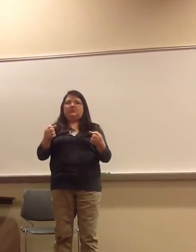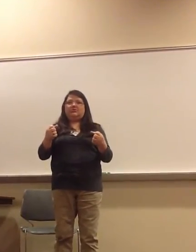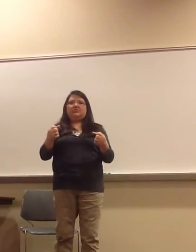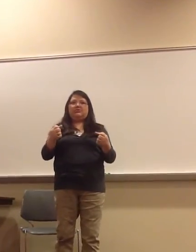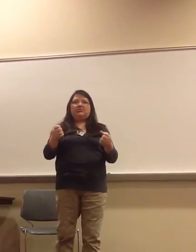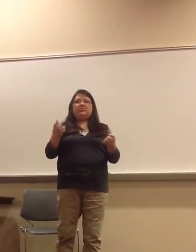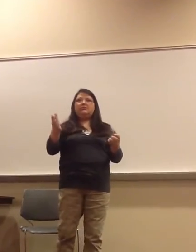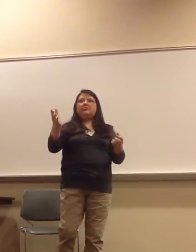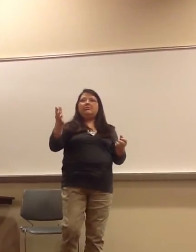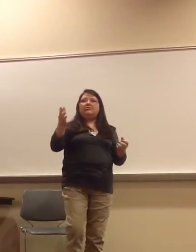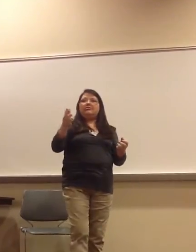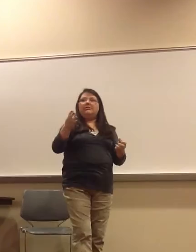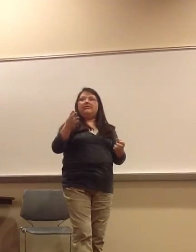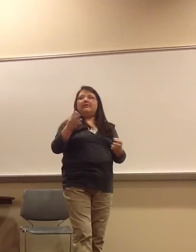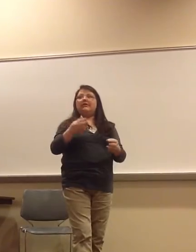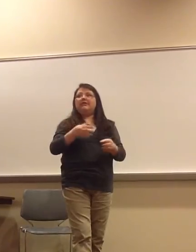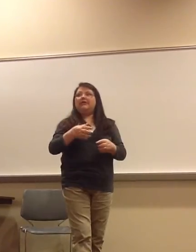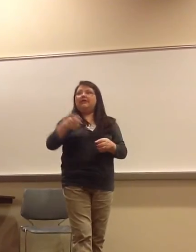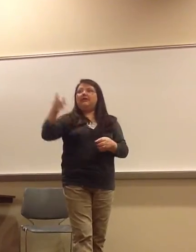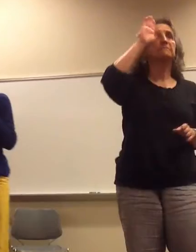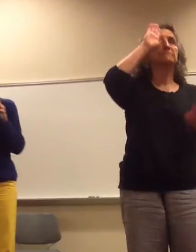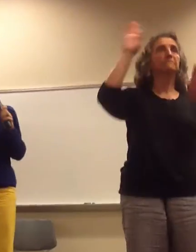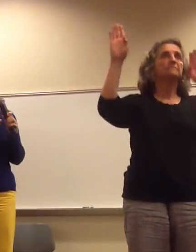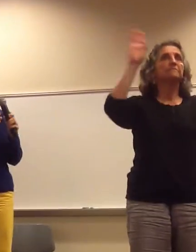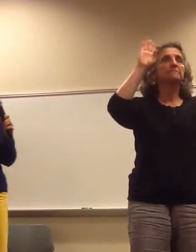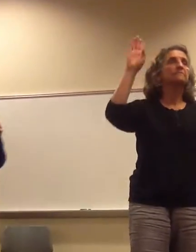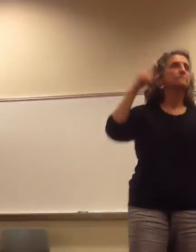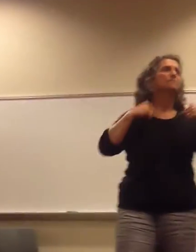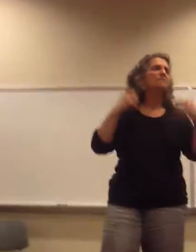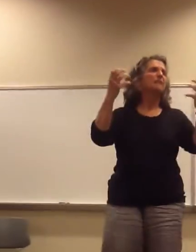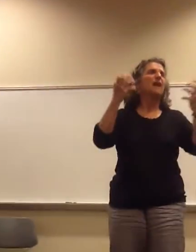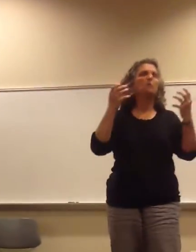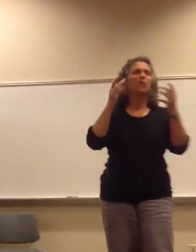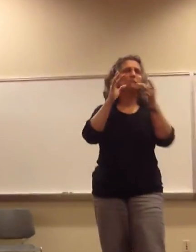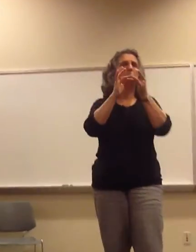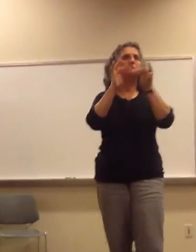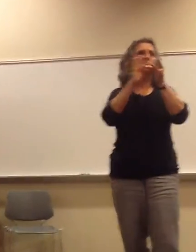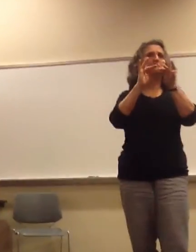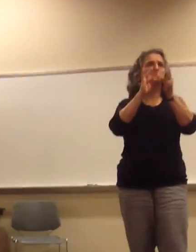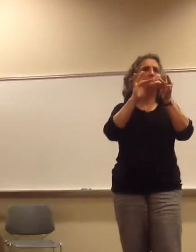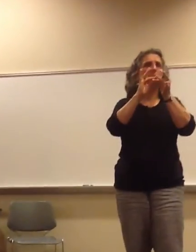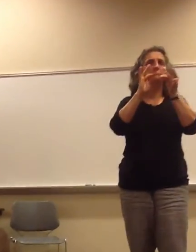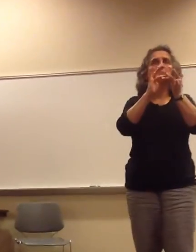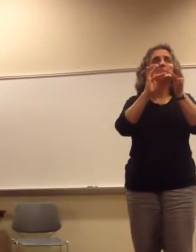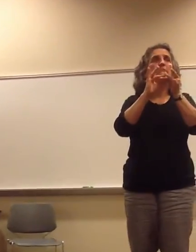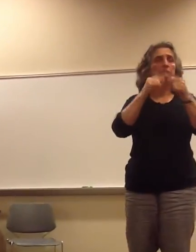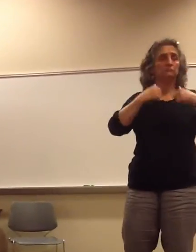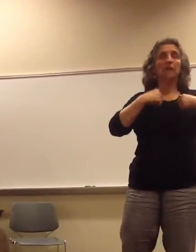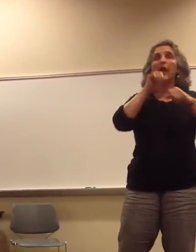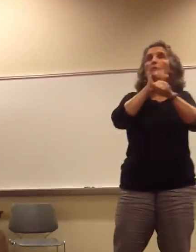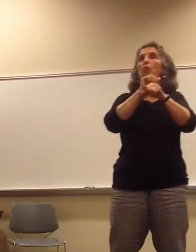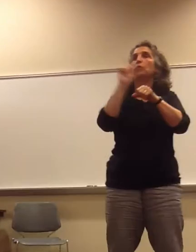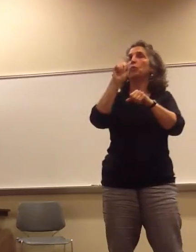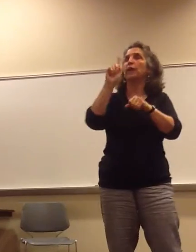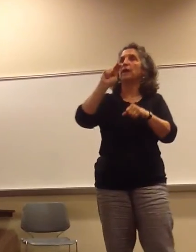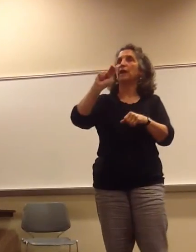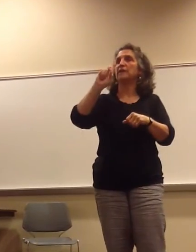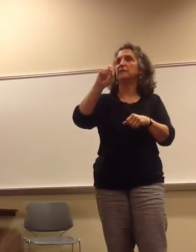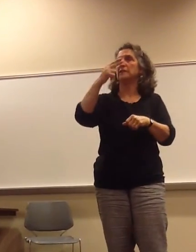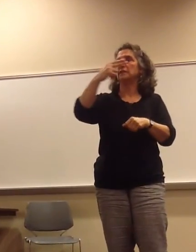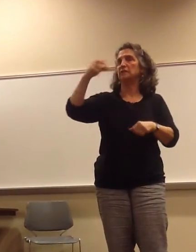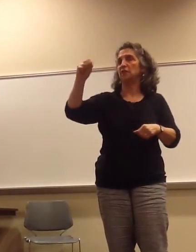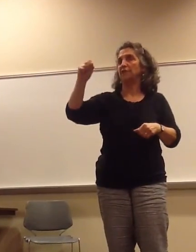Does anybody else want to speak about mental health services? So I just wanted to mention that I work at Northeast Deaf and Hard of